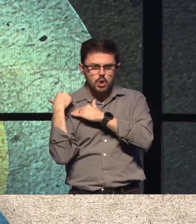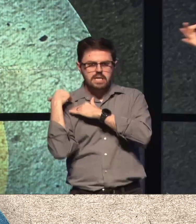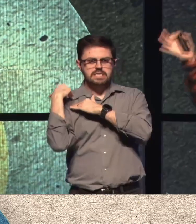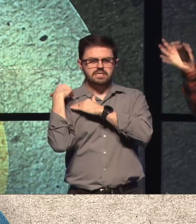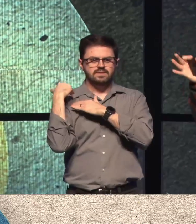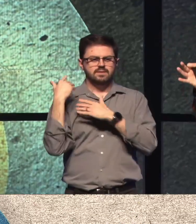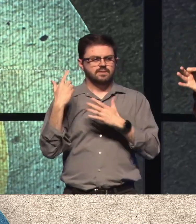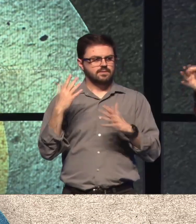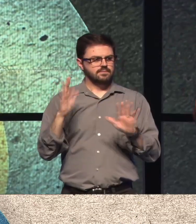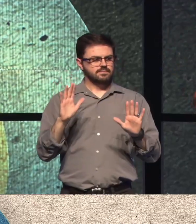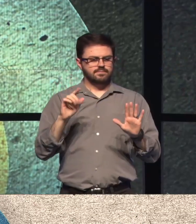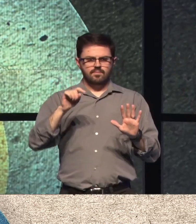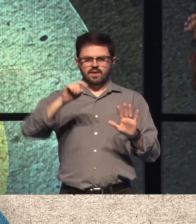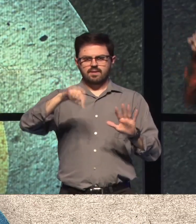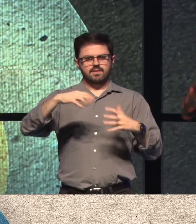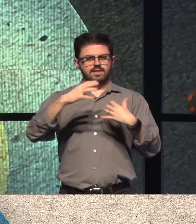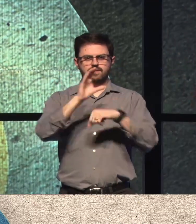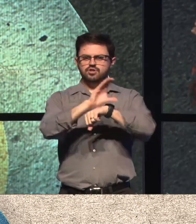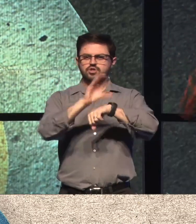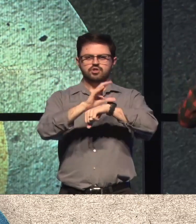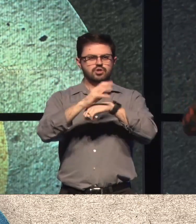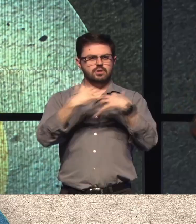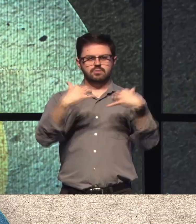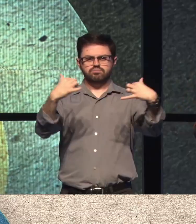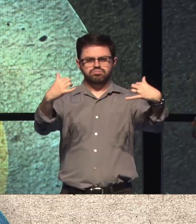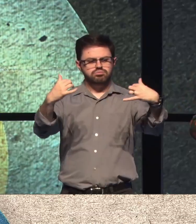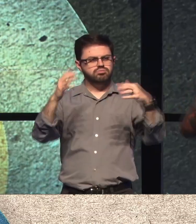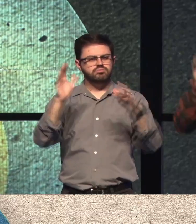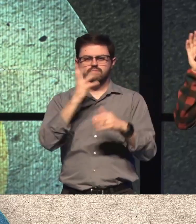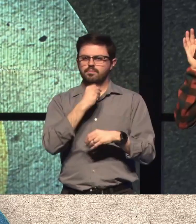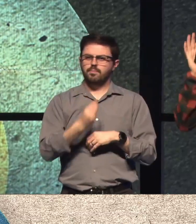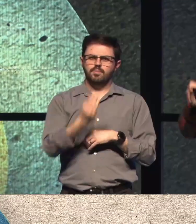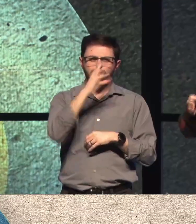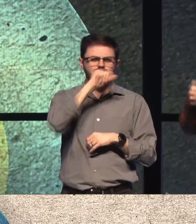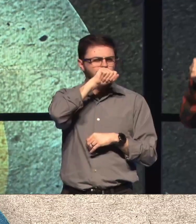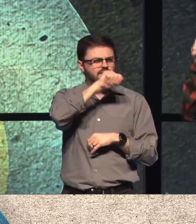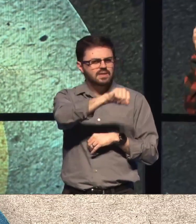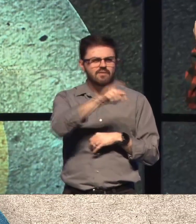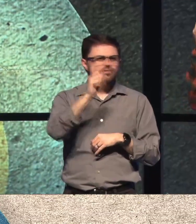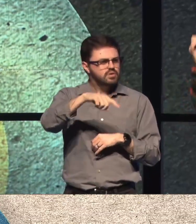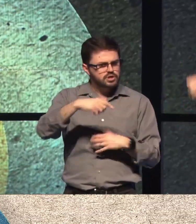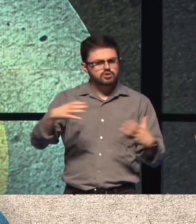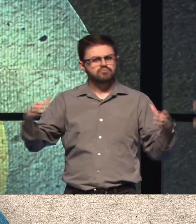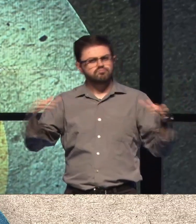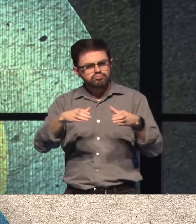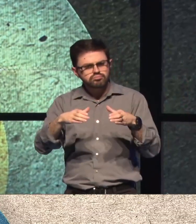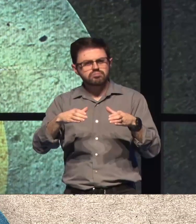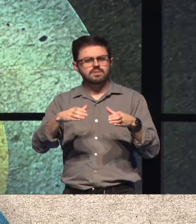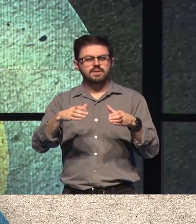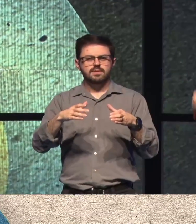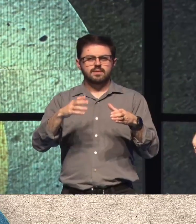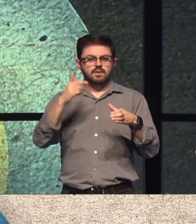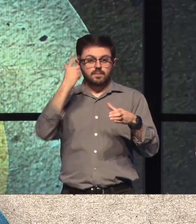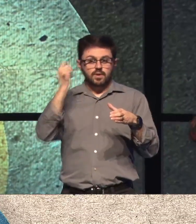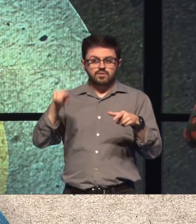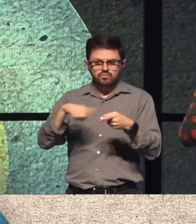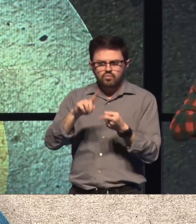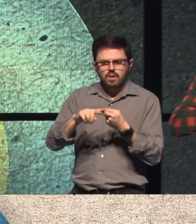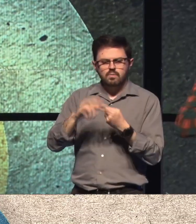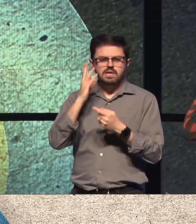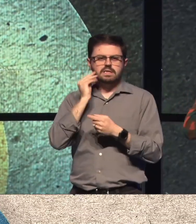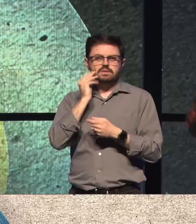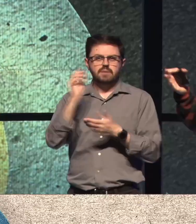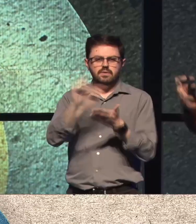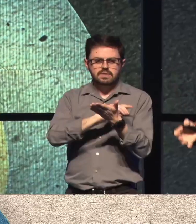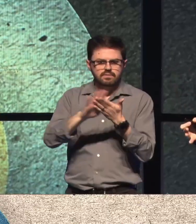this is beautiful, and I love it, and I think we should gather here together. There's something powerful when we experience the divine in community. It's been a part